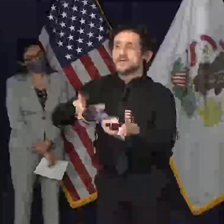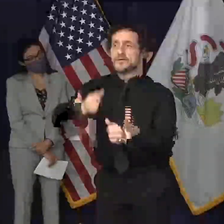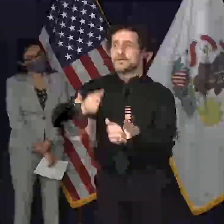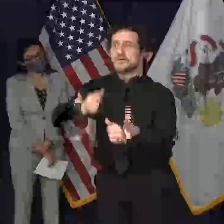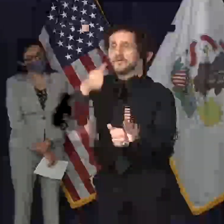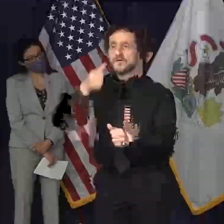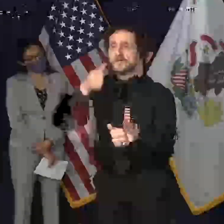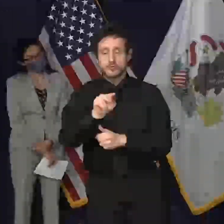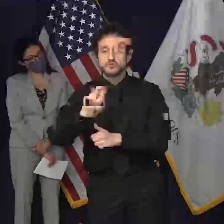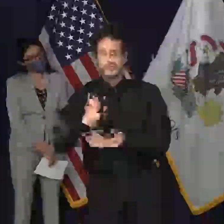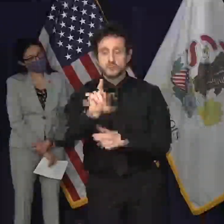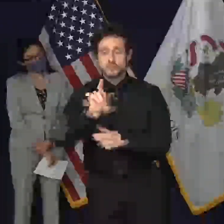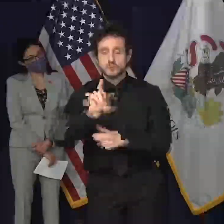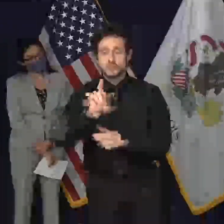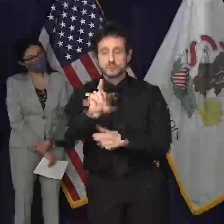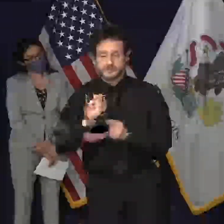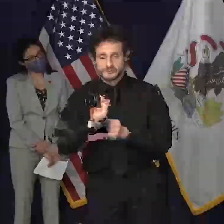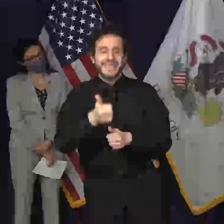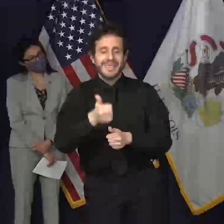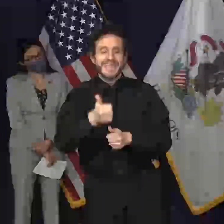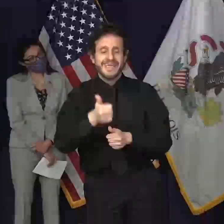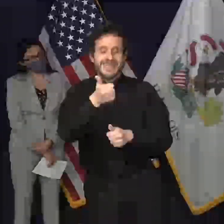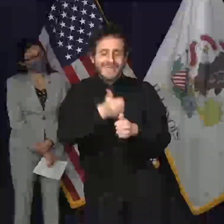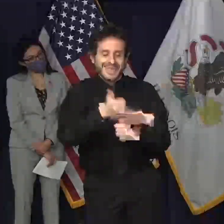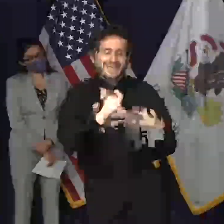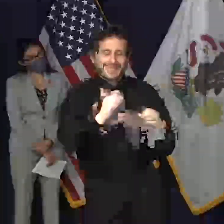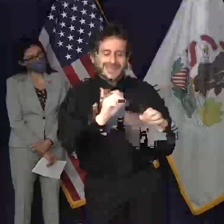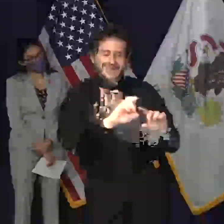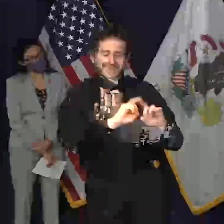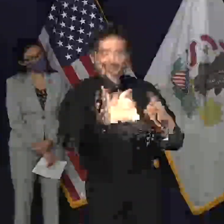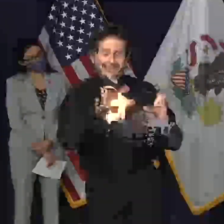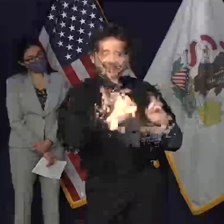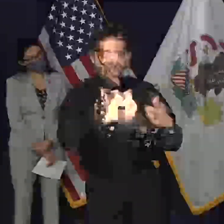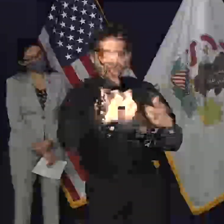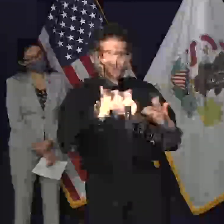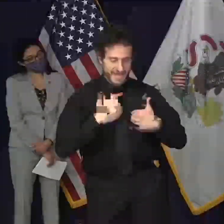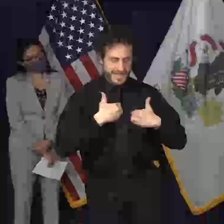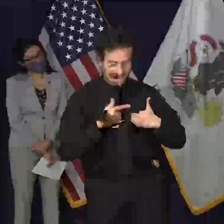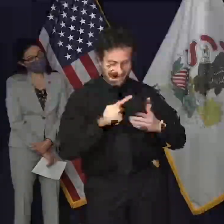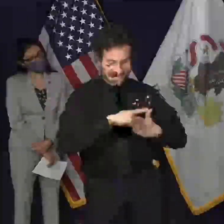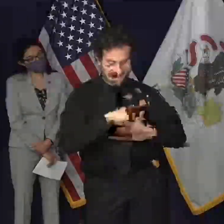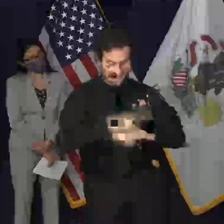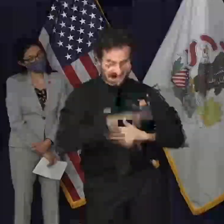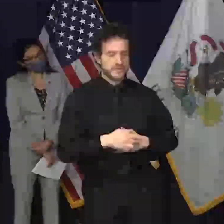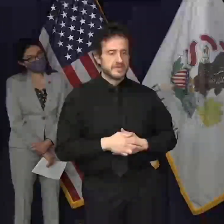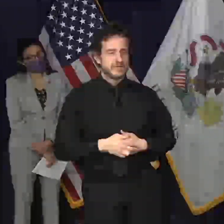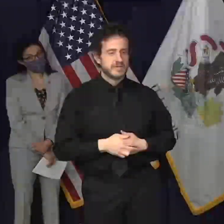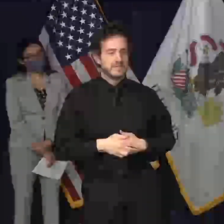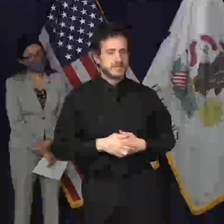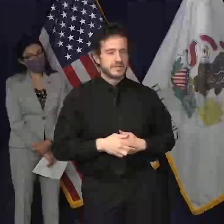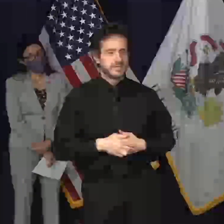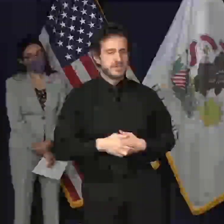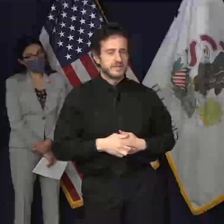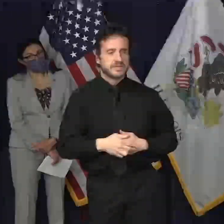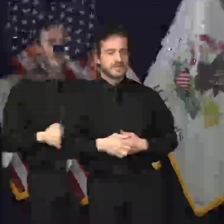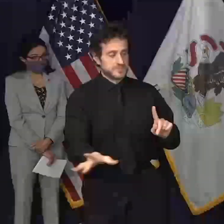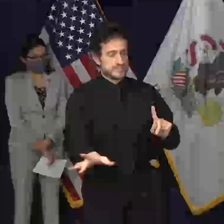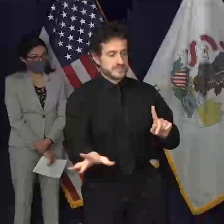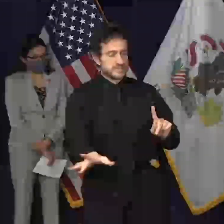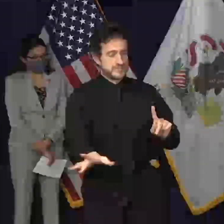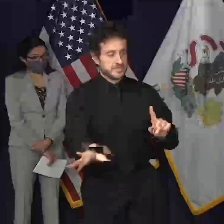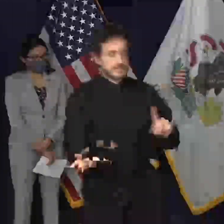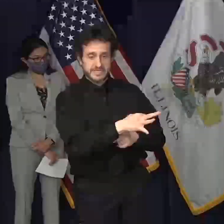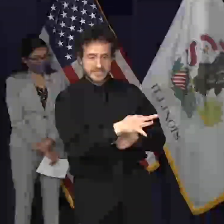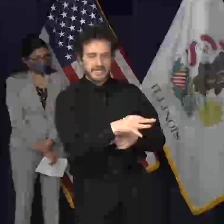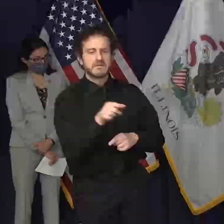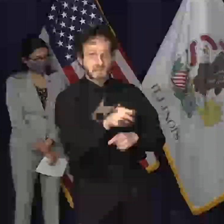done by every local health department already now. People are, you know, trying to identify the cases, but the